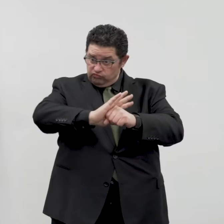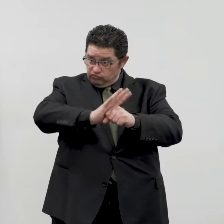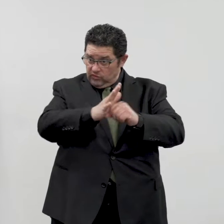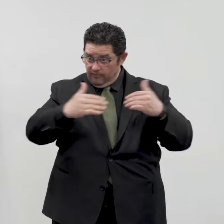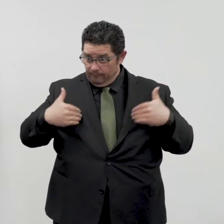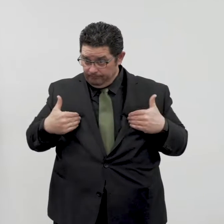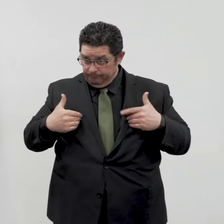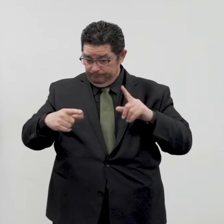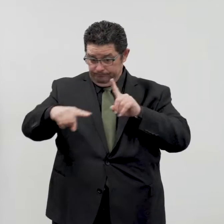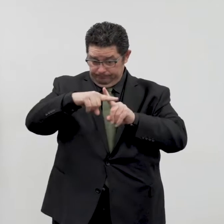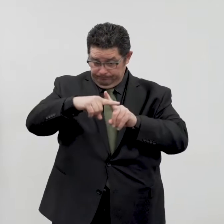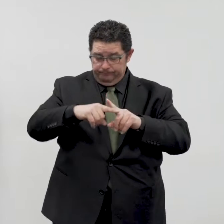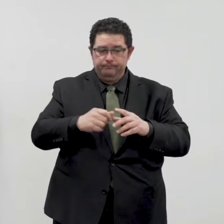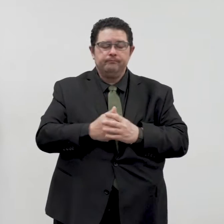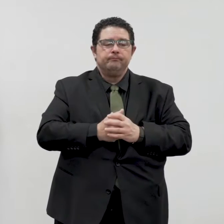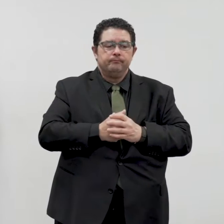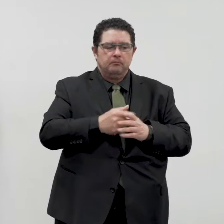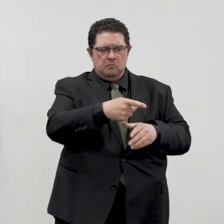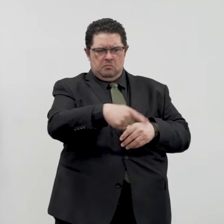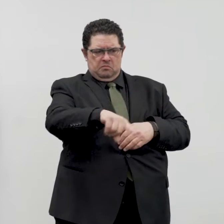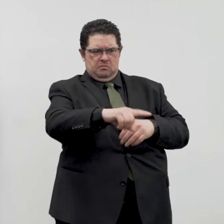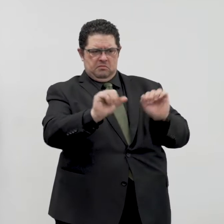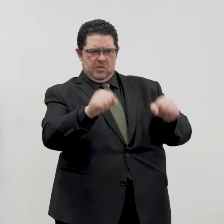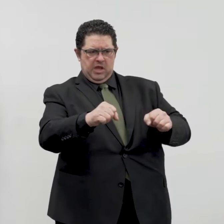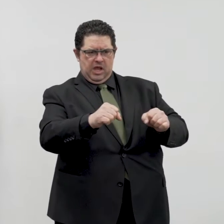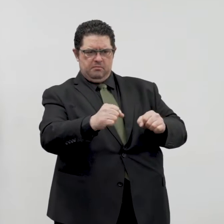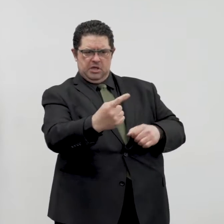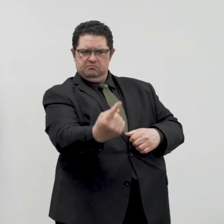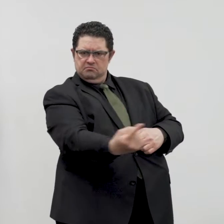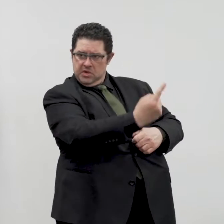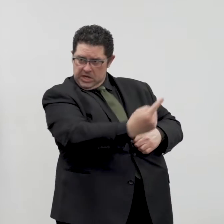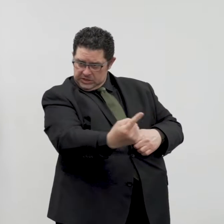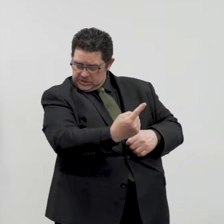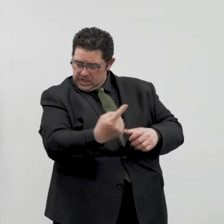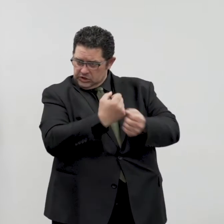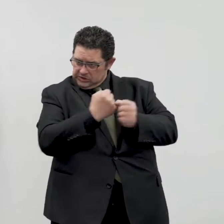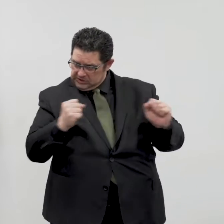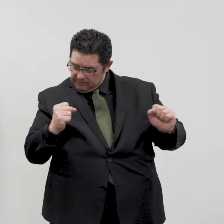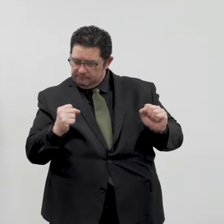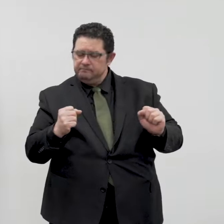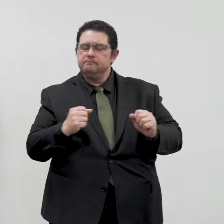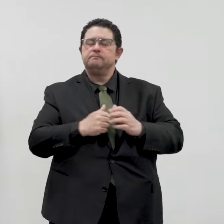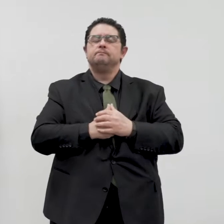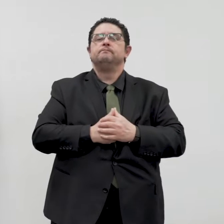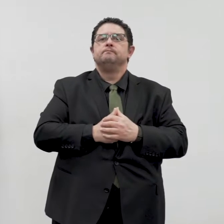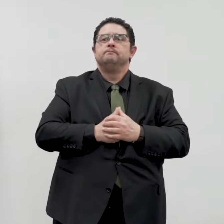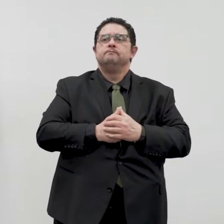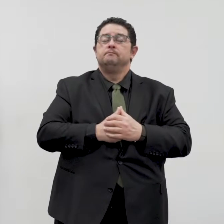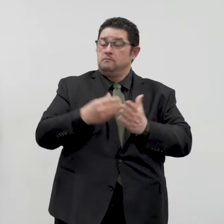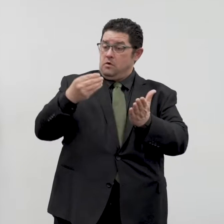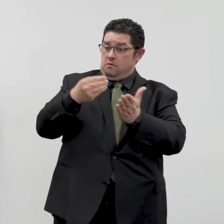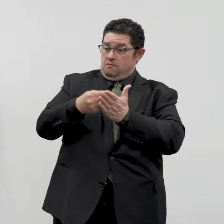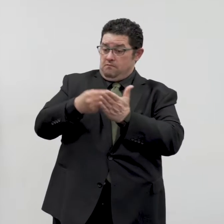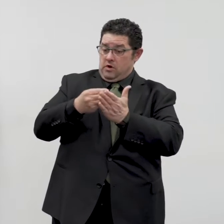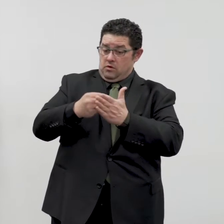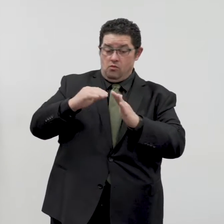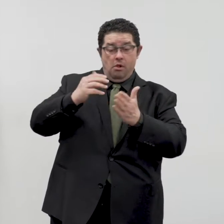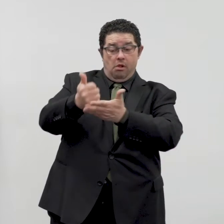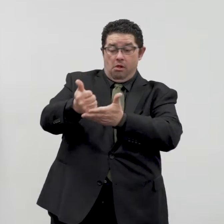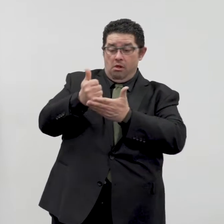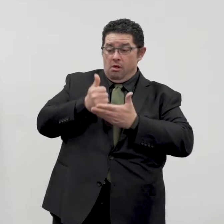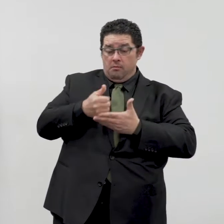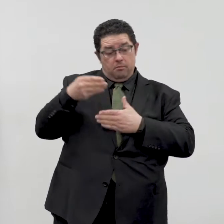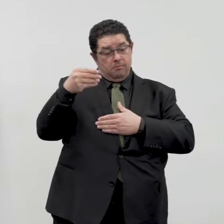so they can be in isolation, safe, and not without a place to live. The funds will be used to cover overtime for